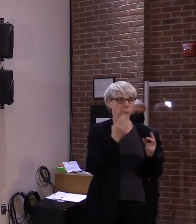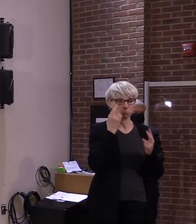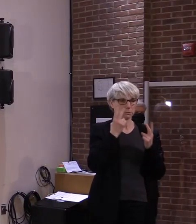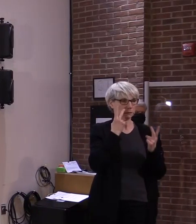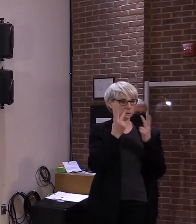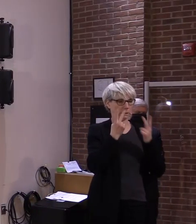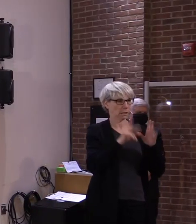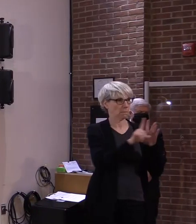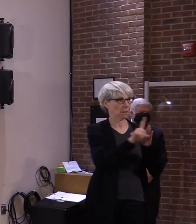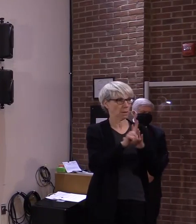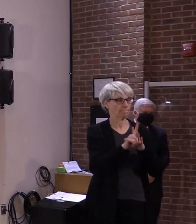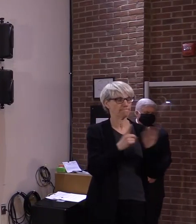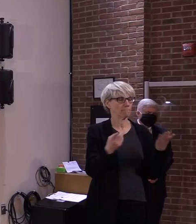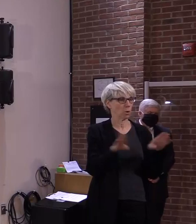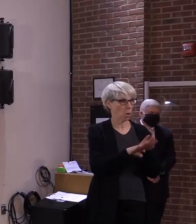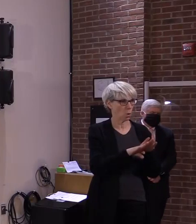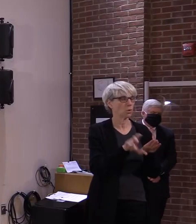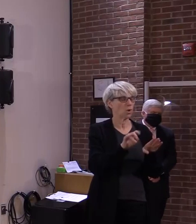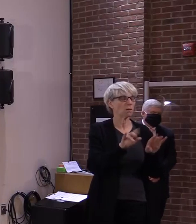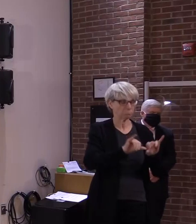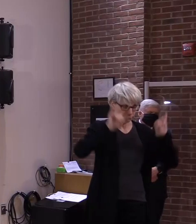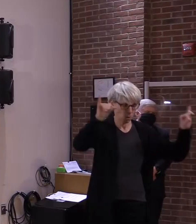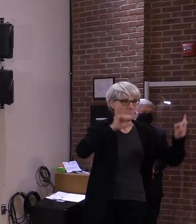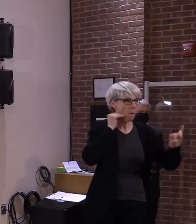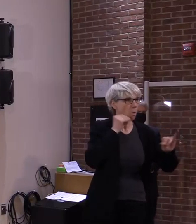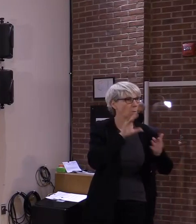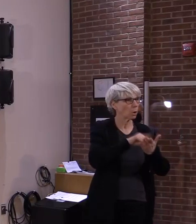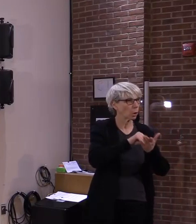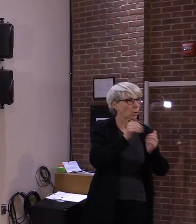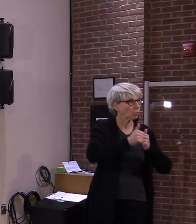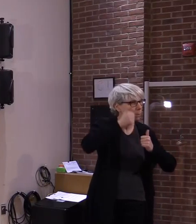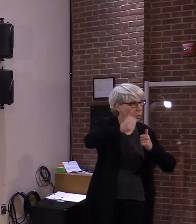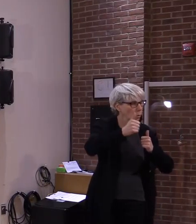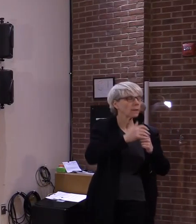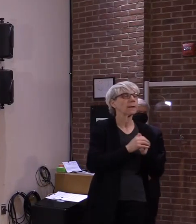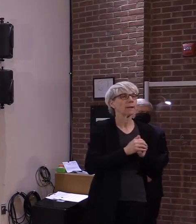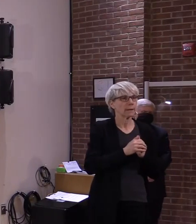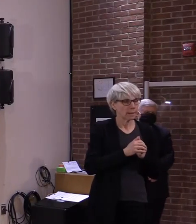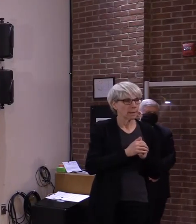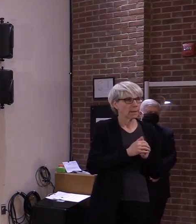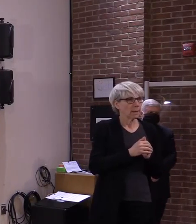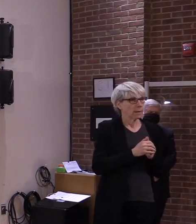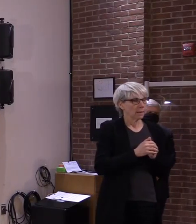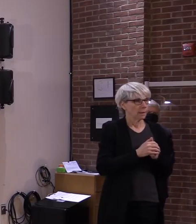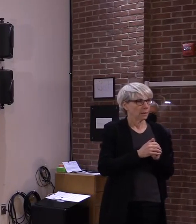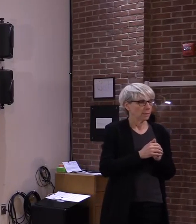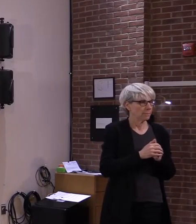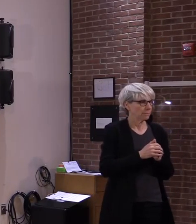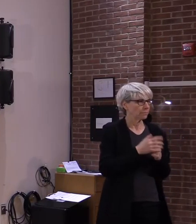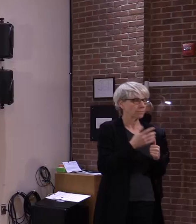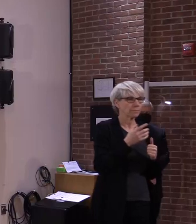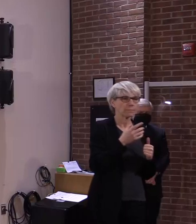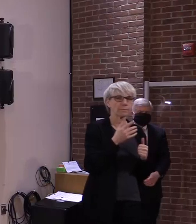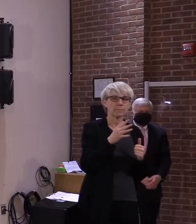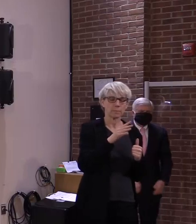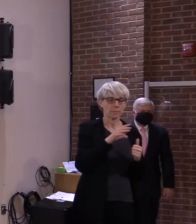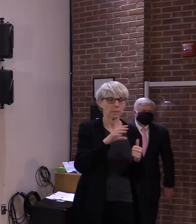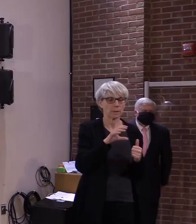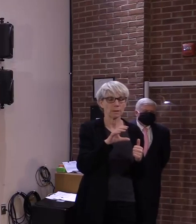Secretary French may have some more insight into the numbers that have been severely impacted in terms of their staffing